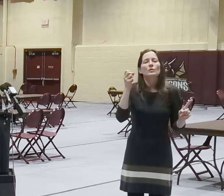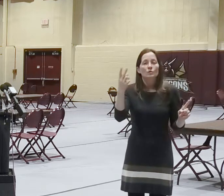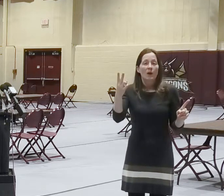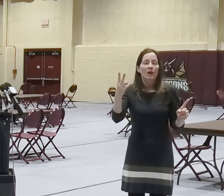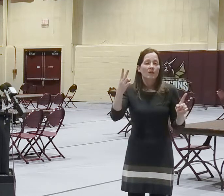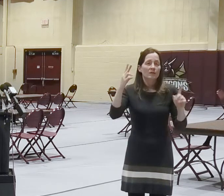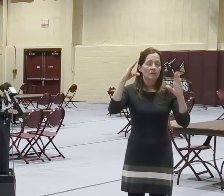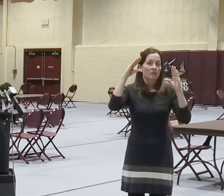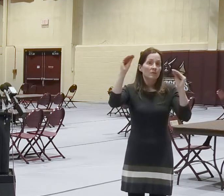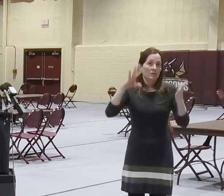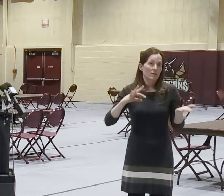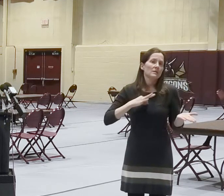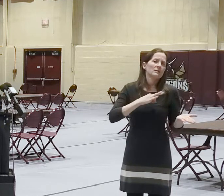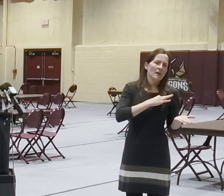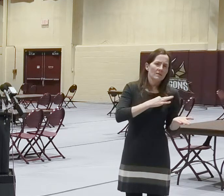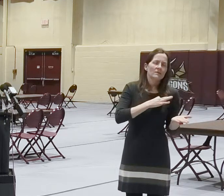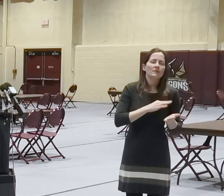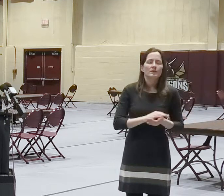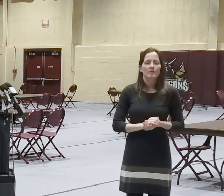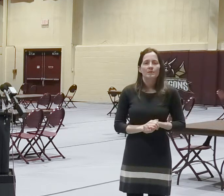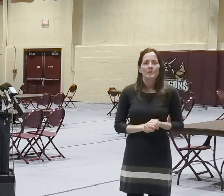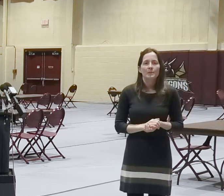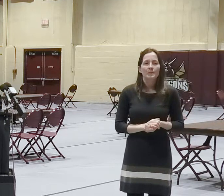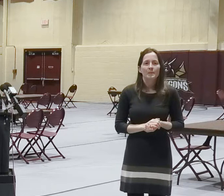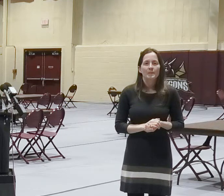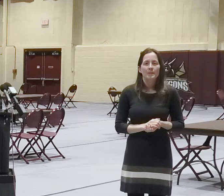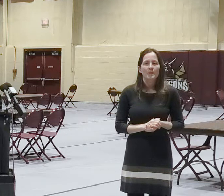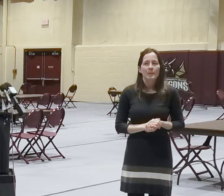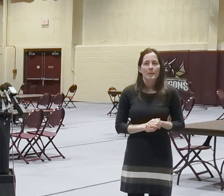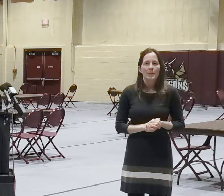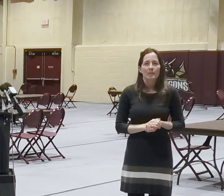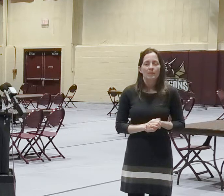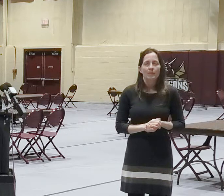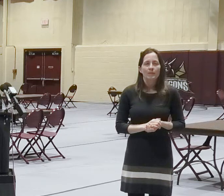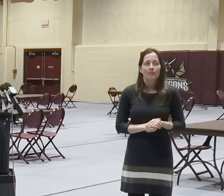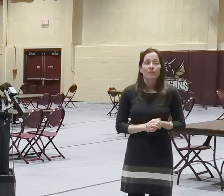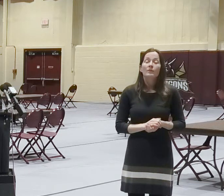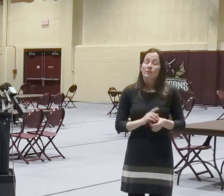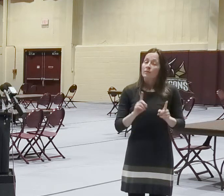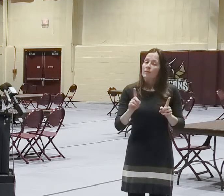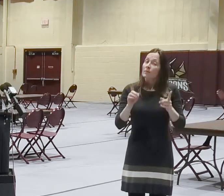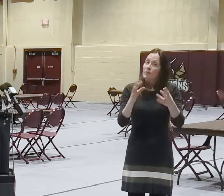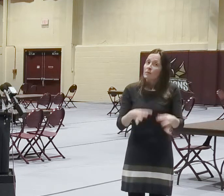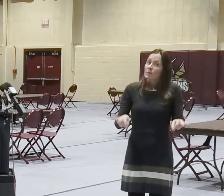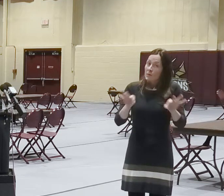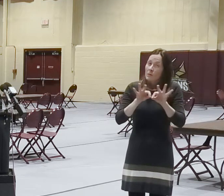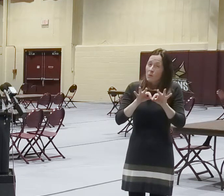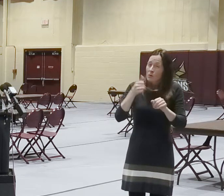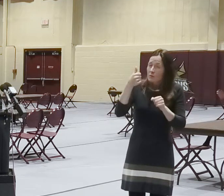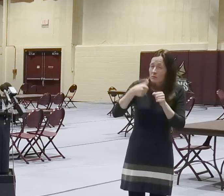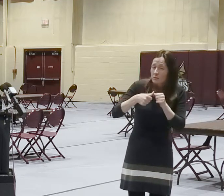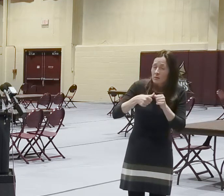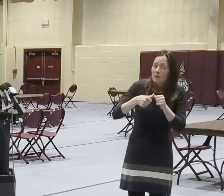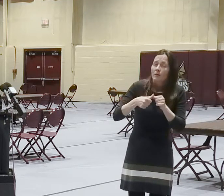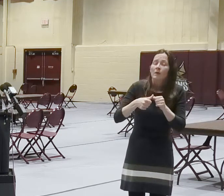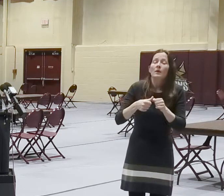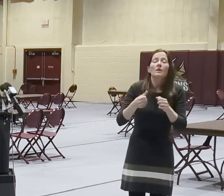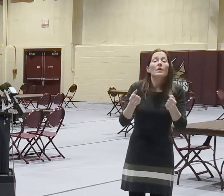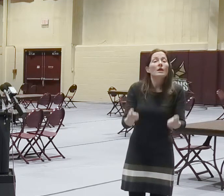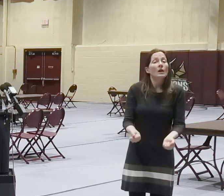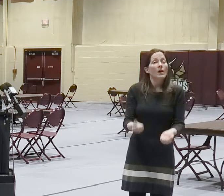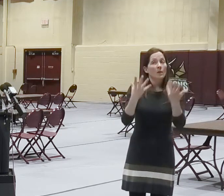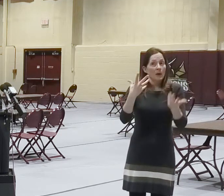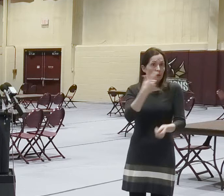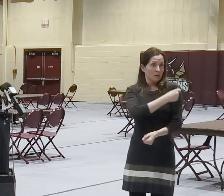staff and educators. It is important to remember that the number of vaccinations we are able to give is